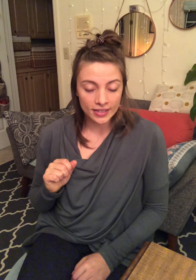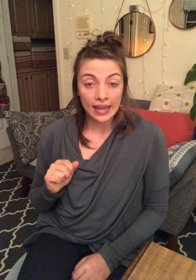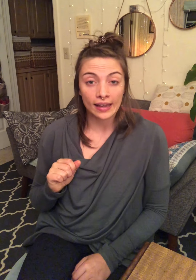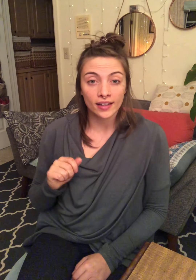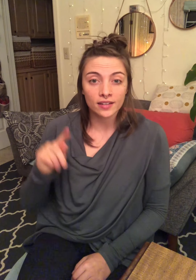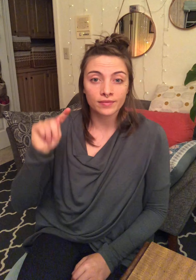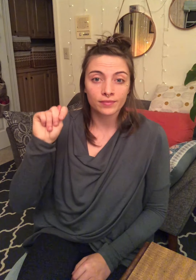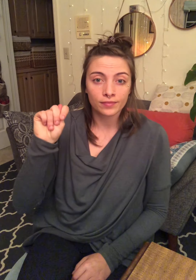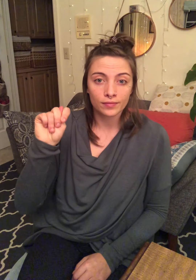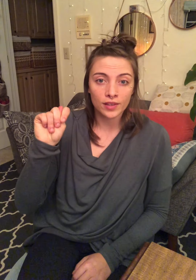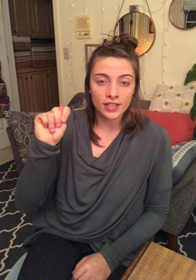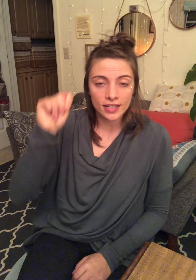tan with a T,